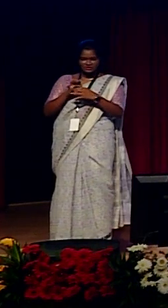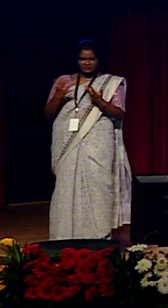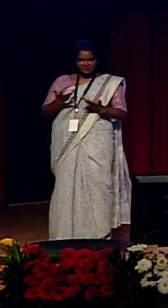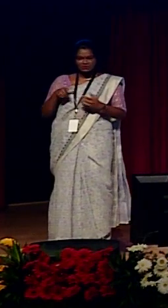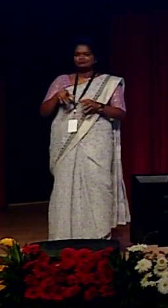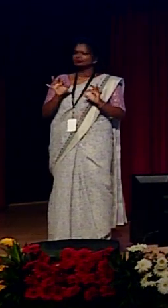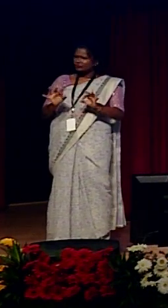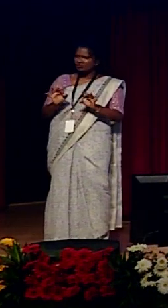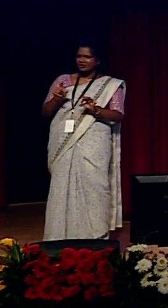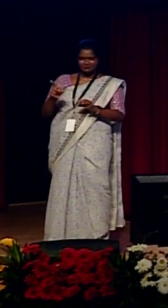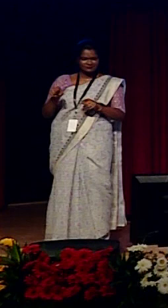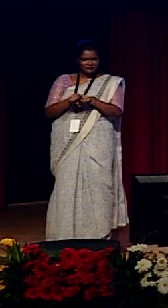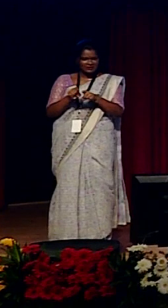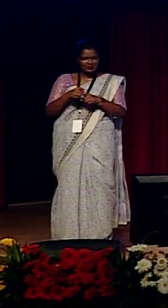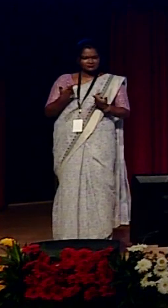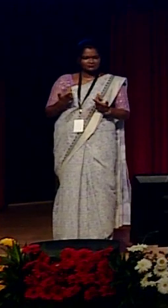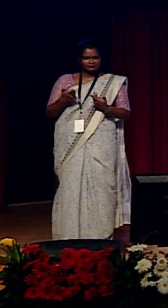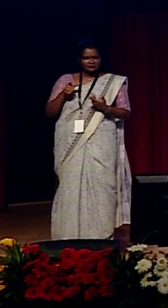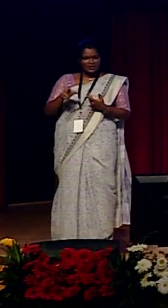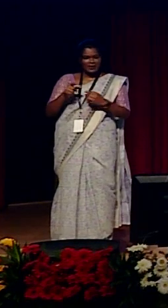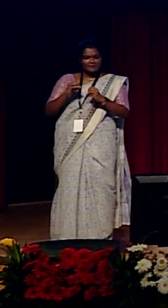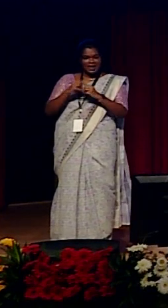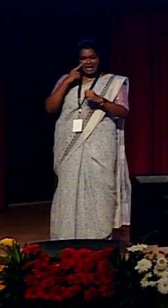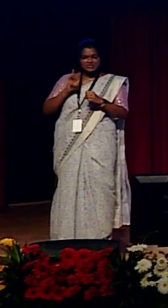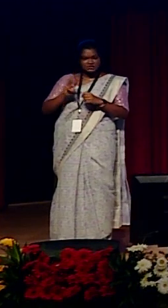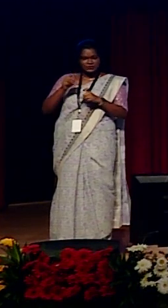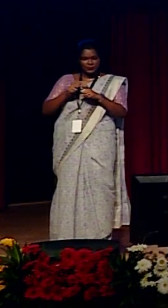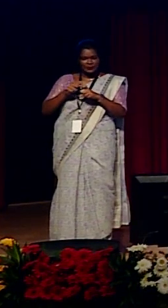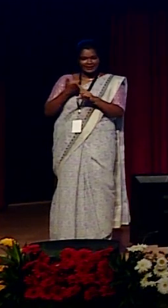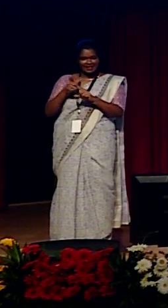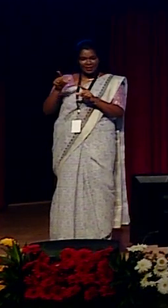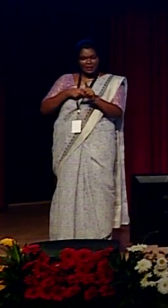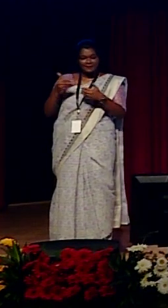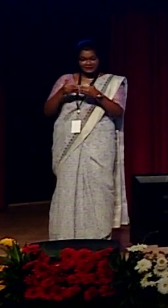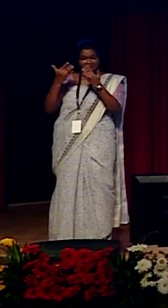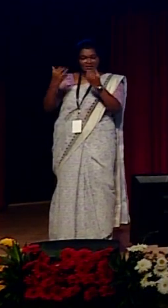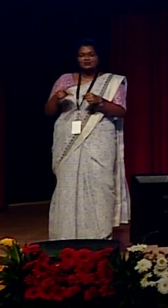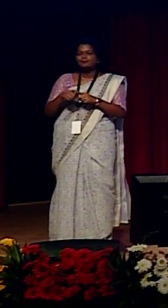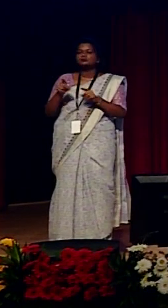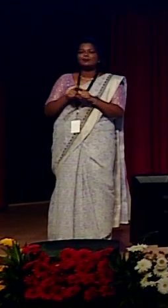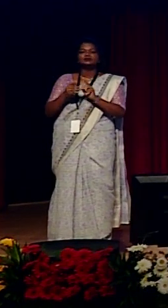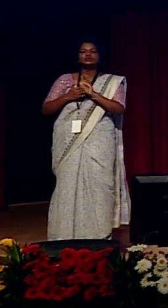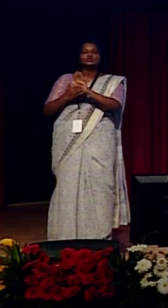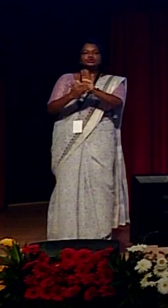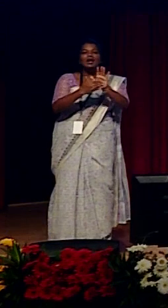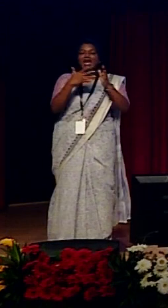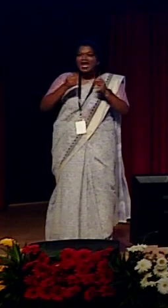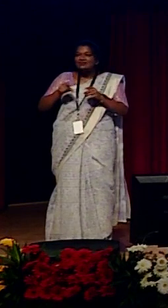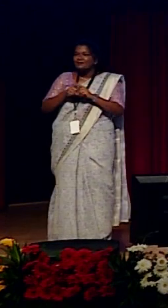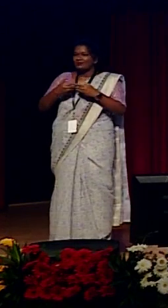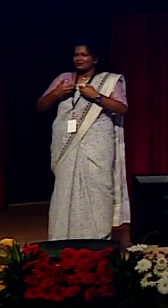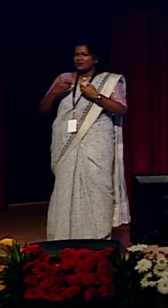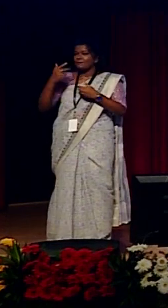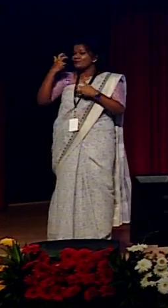as good as, say, bi-weekly meetings, to co-innovate or first explore the problem space. So we all from the tech